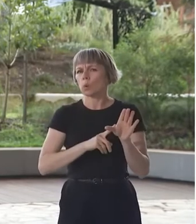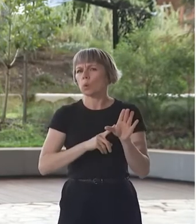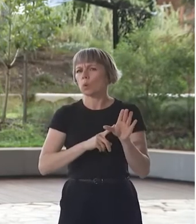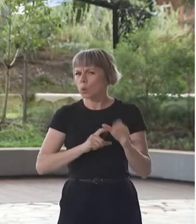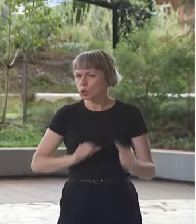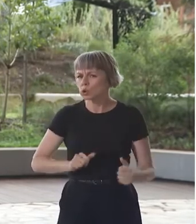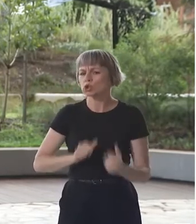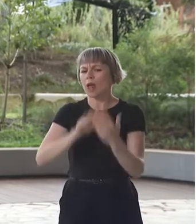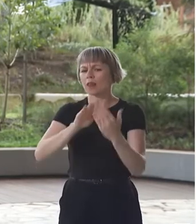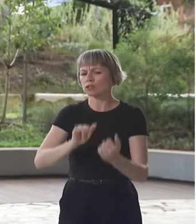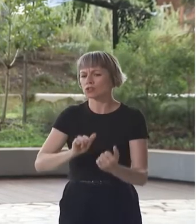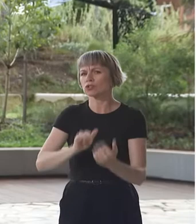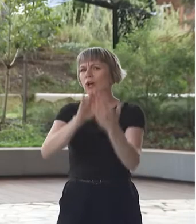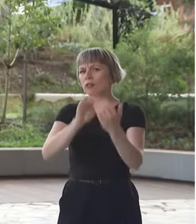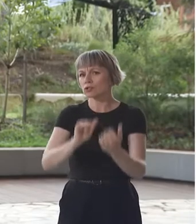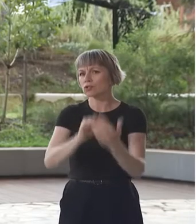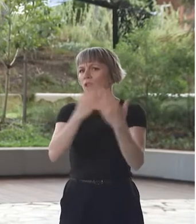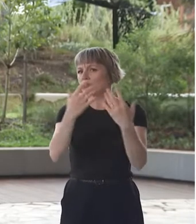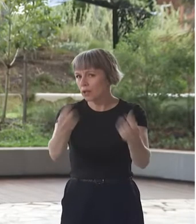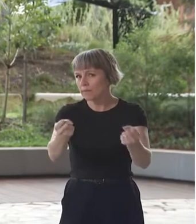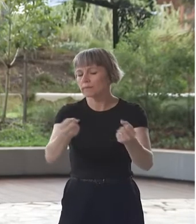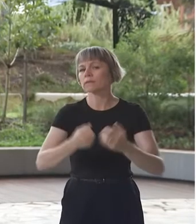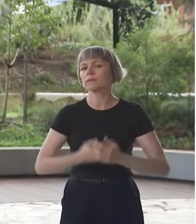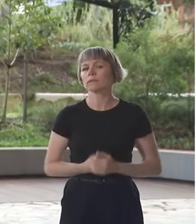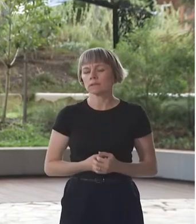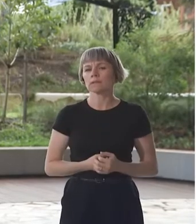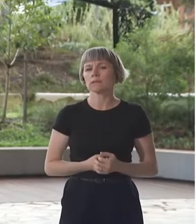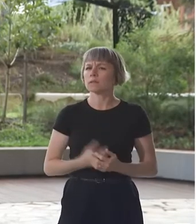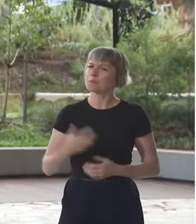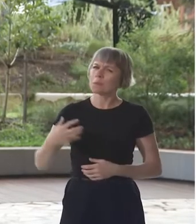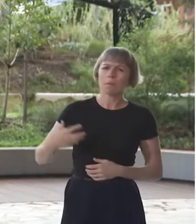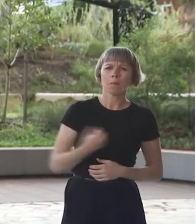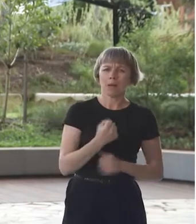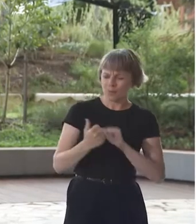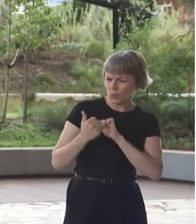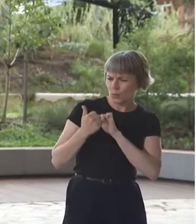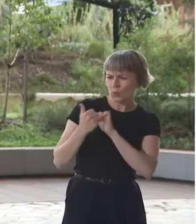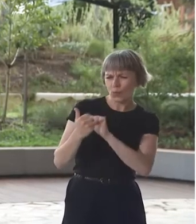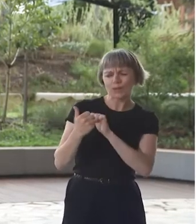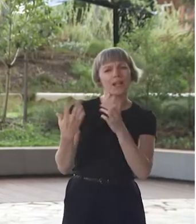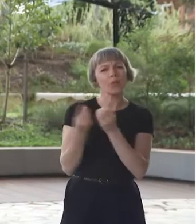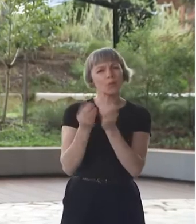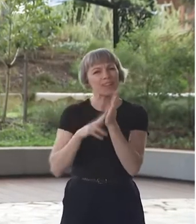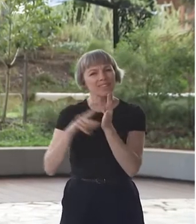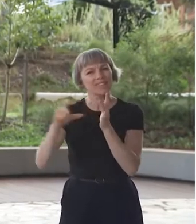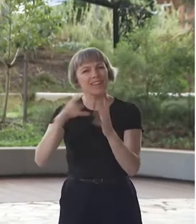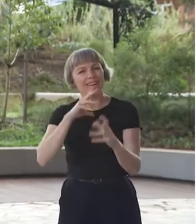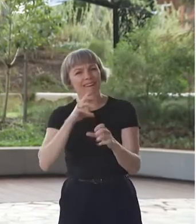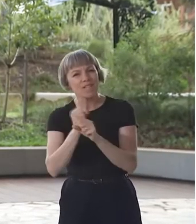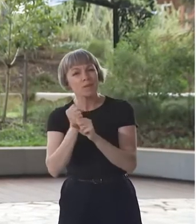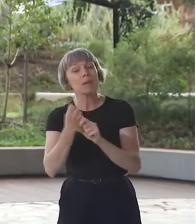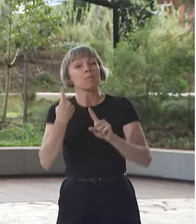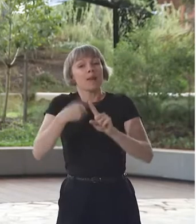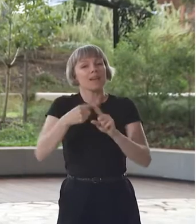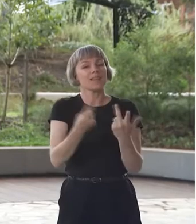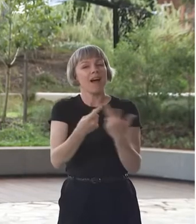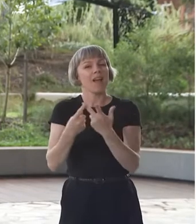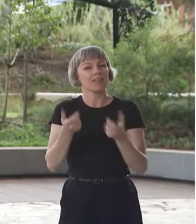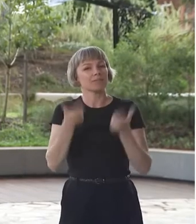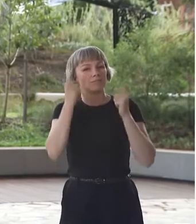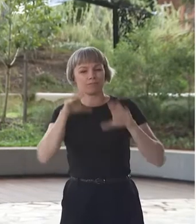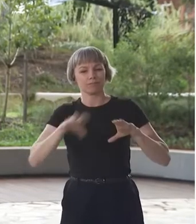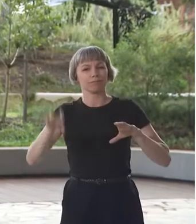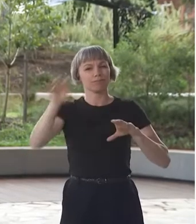and have a cooperative federation and relationship, our people are going to be better off for it.